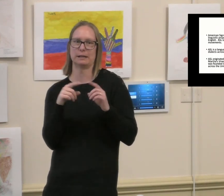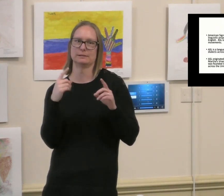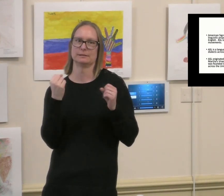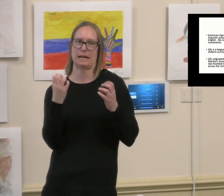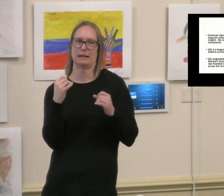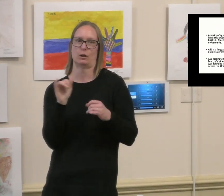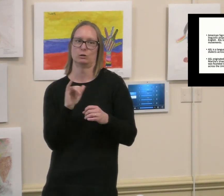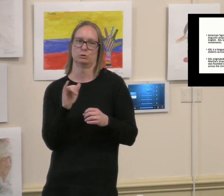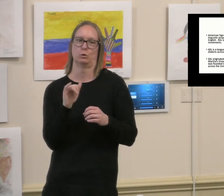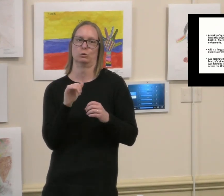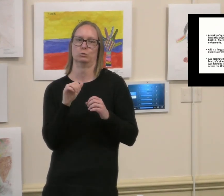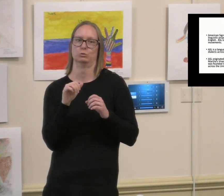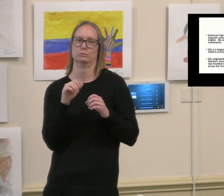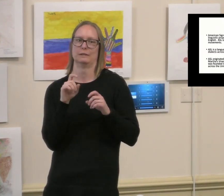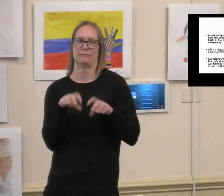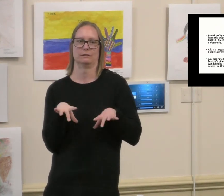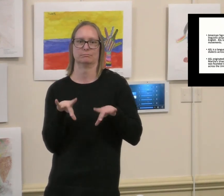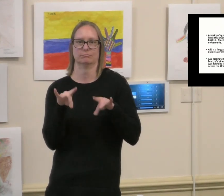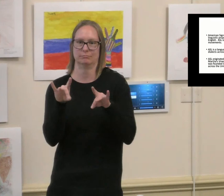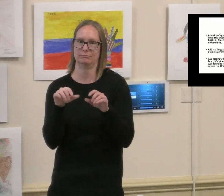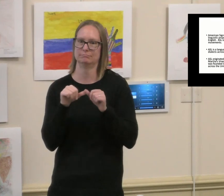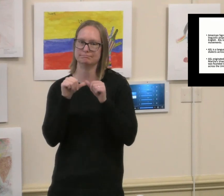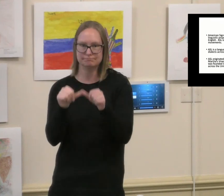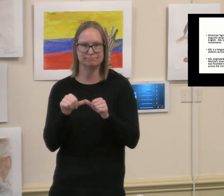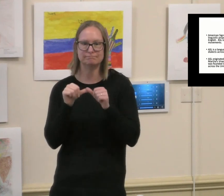easily recognizable for most people, but they are signs as well.